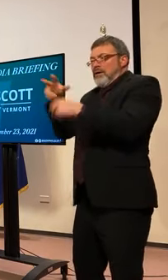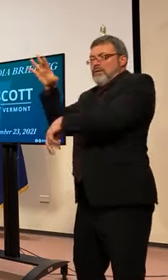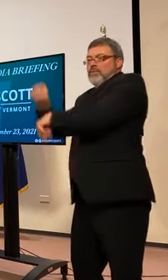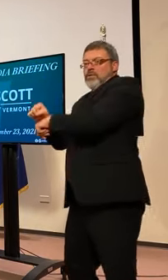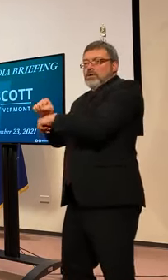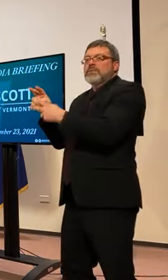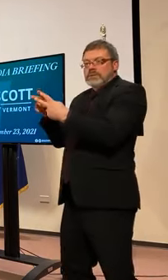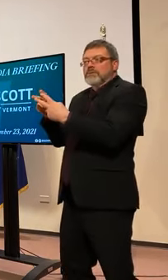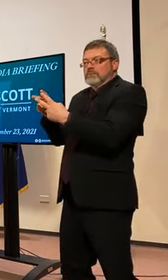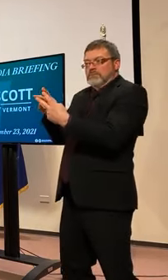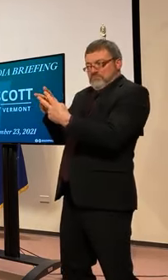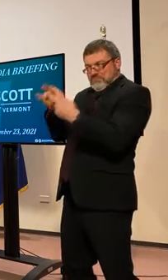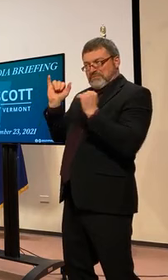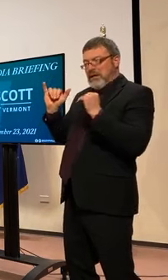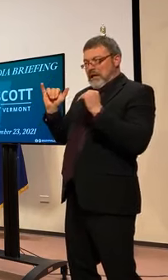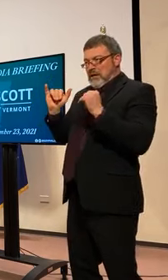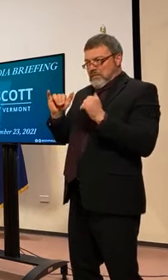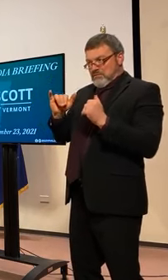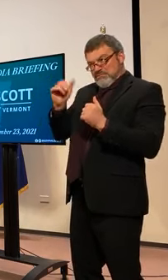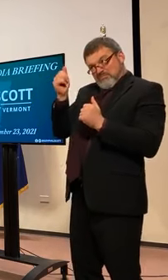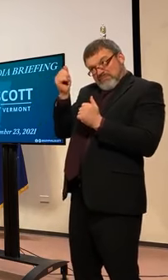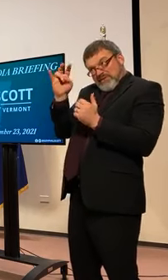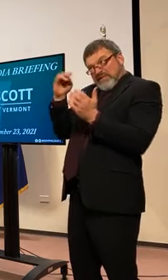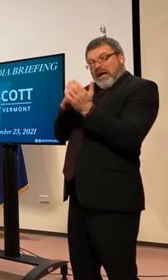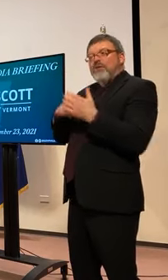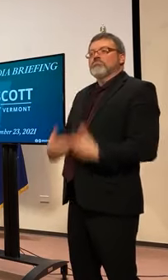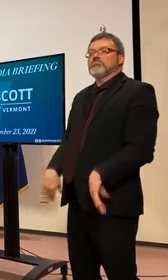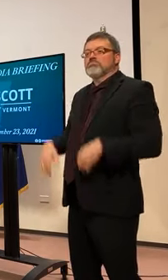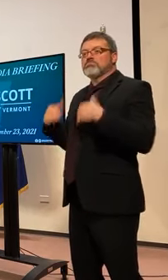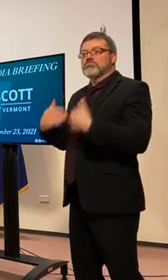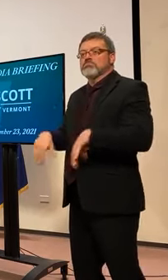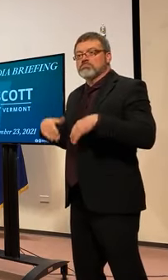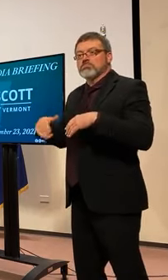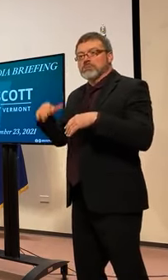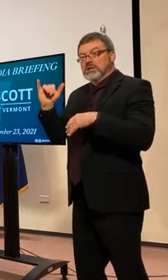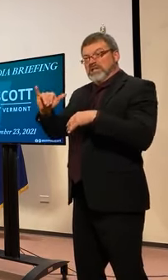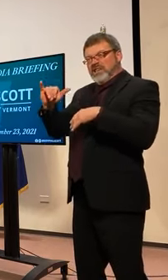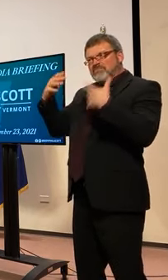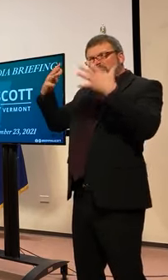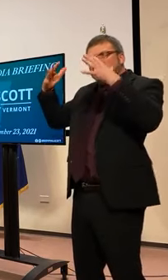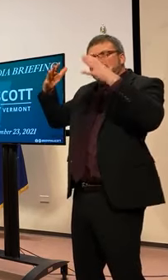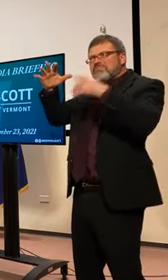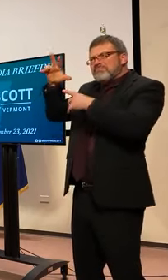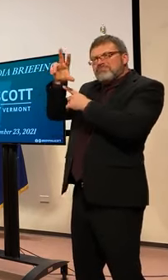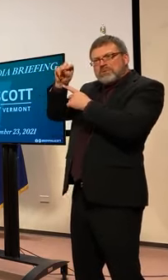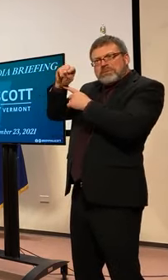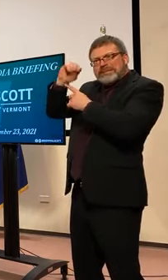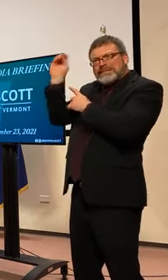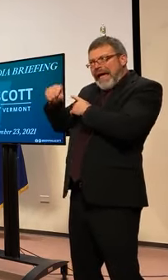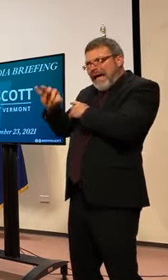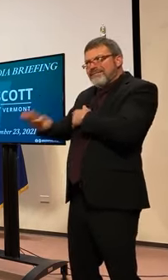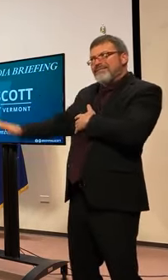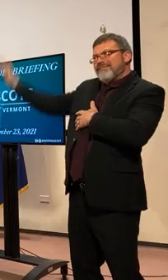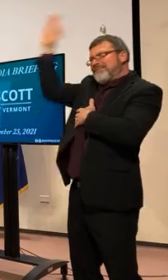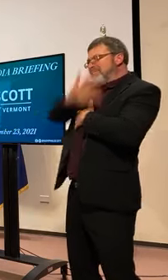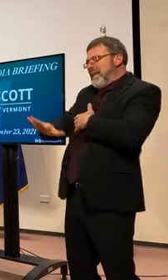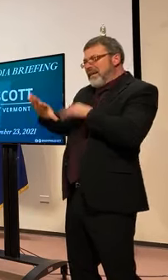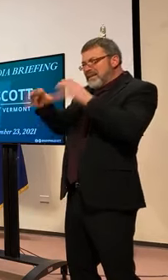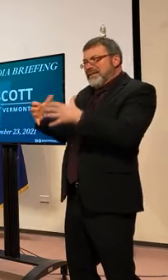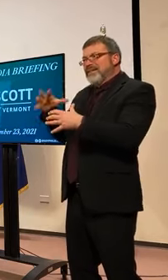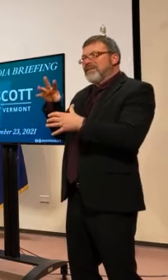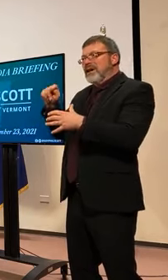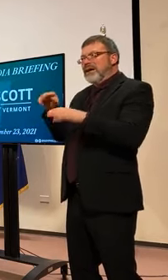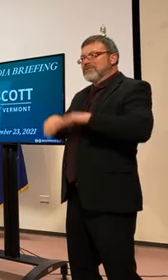appointment. That's just over 40% of all Vermont children ages 5 to 11 years old. In addition to